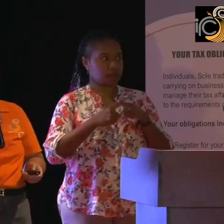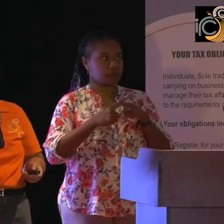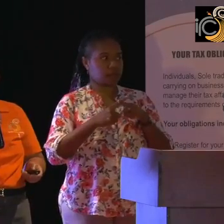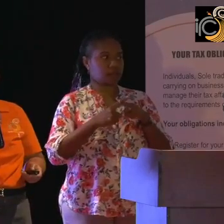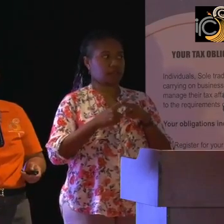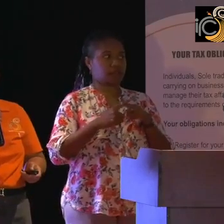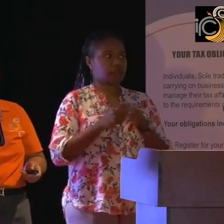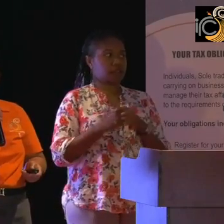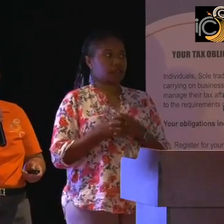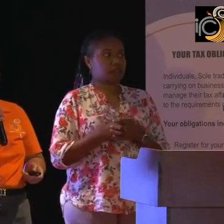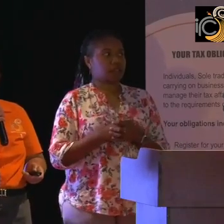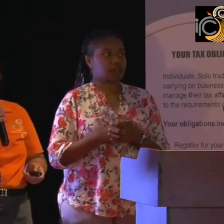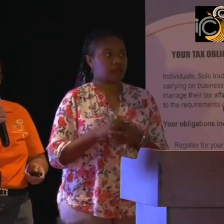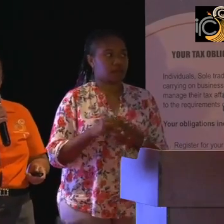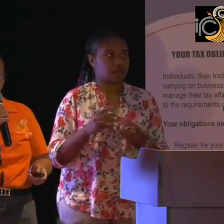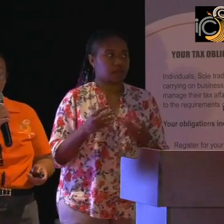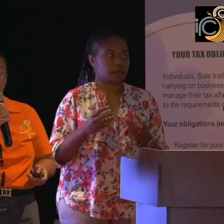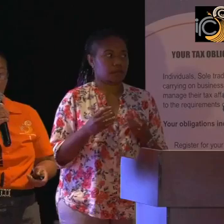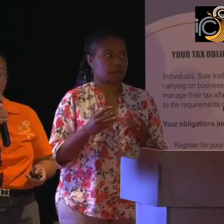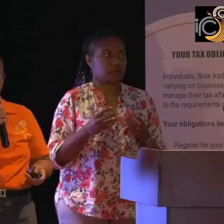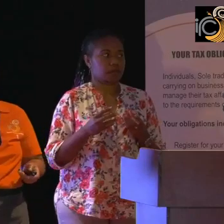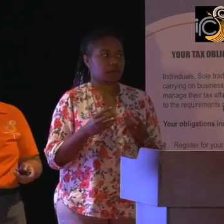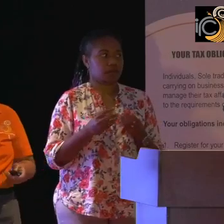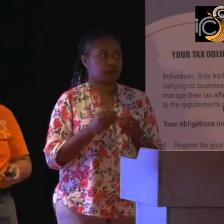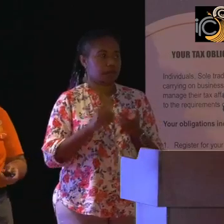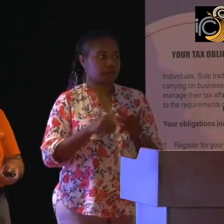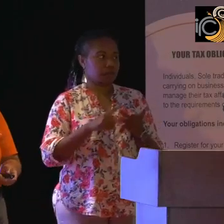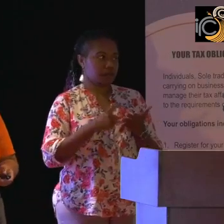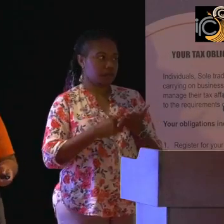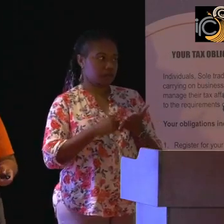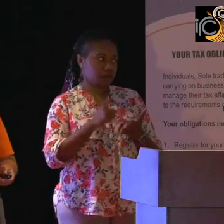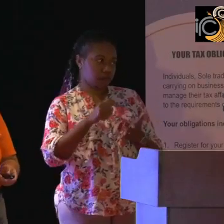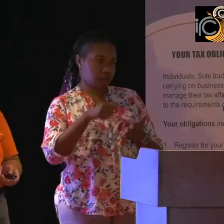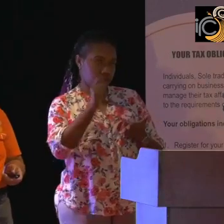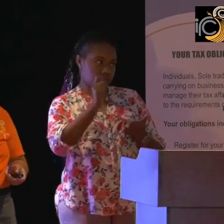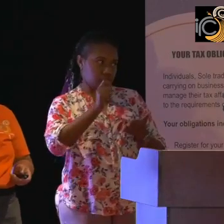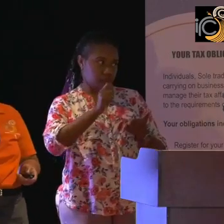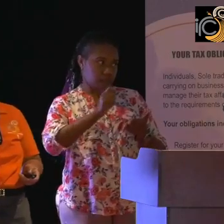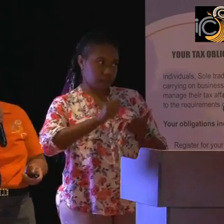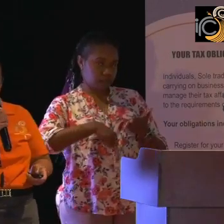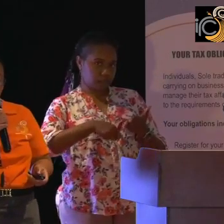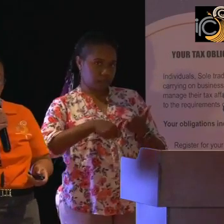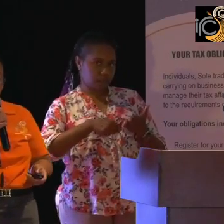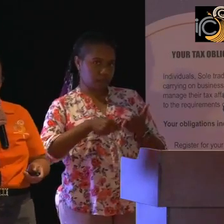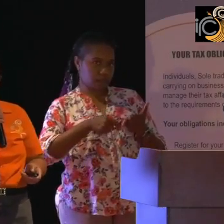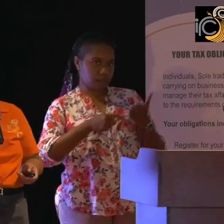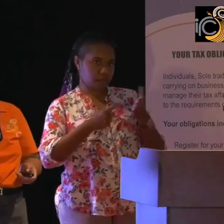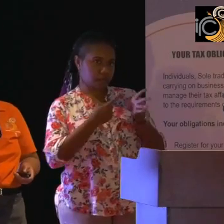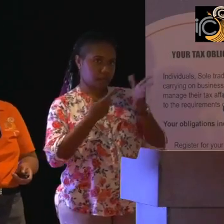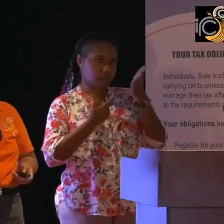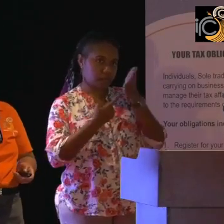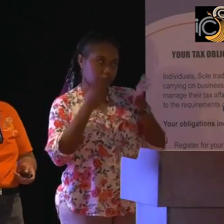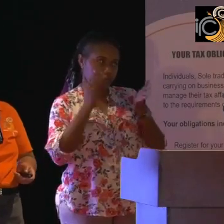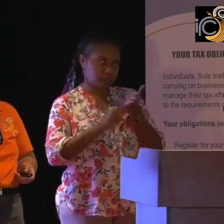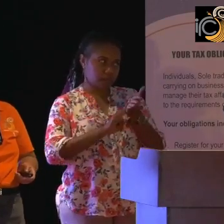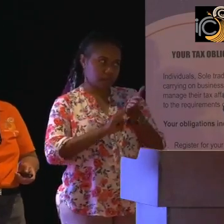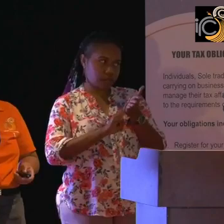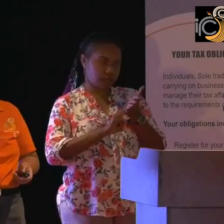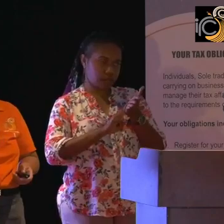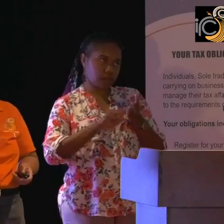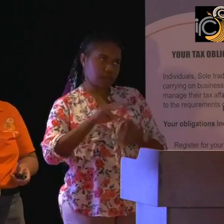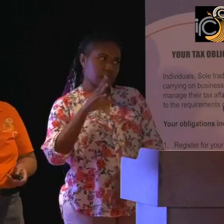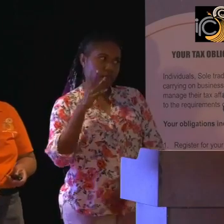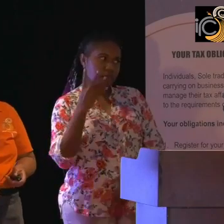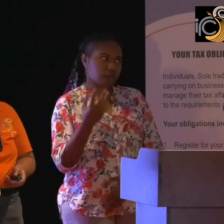FPOS, online transfers. Under online transfers, we also have options there. We